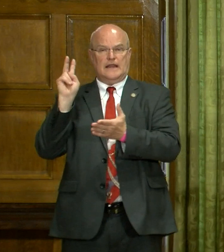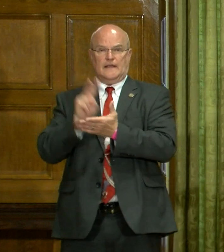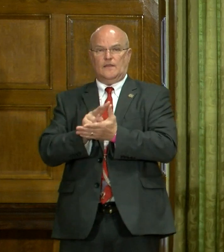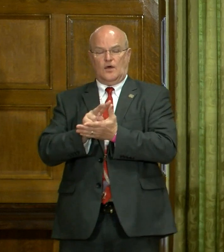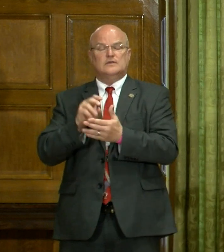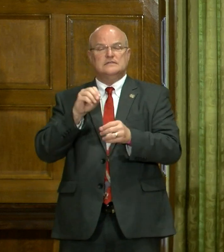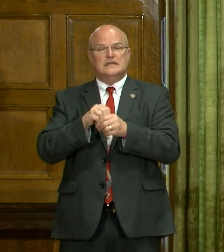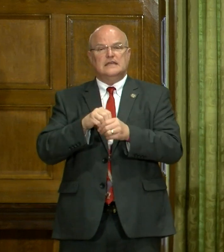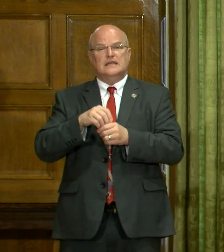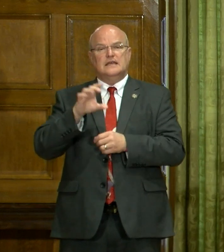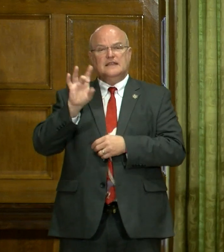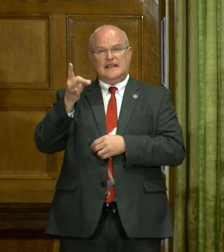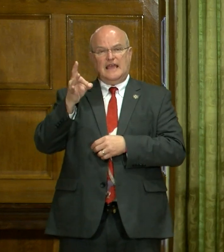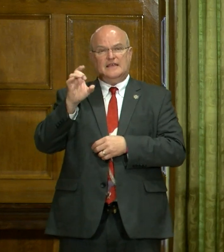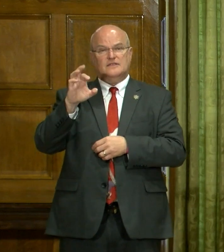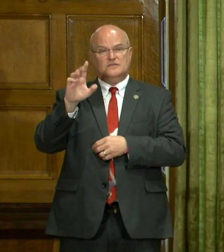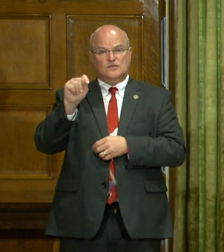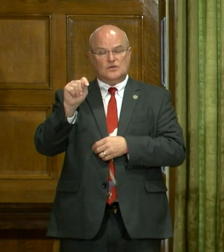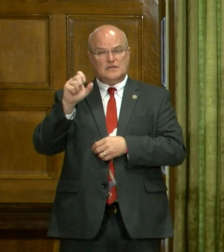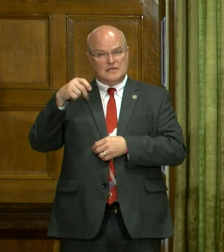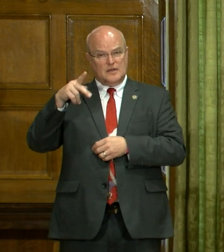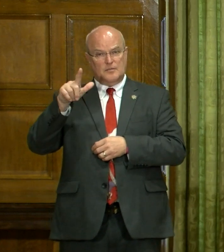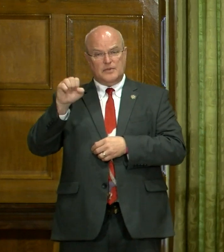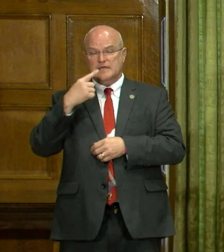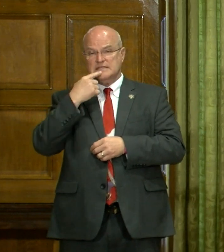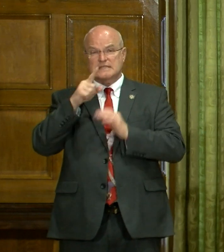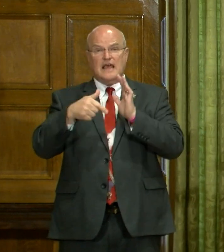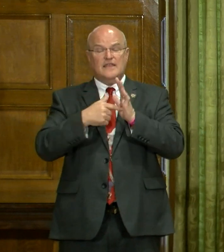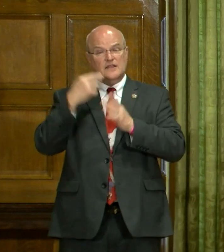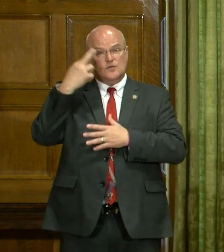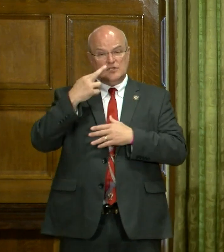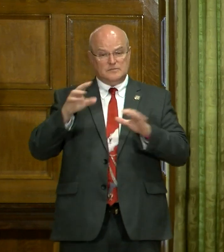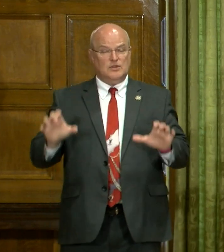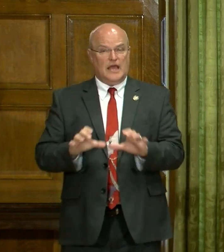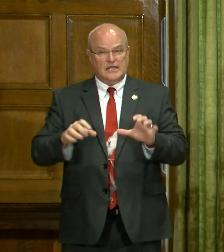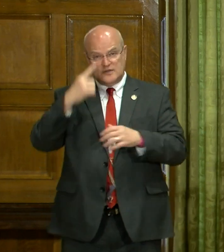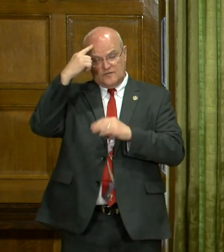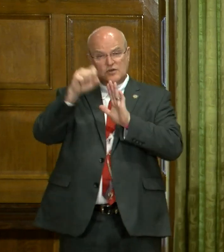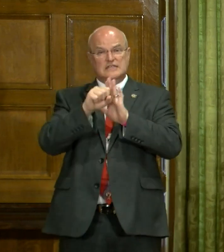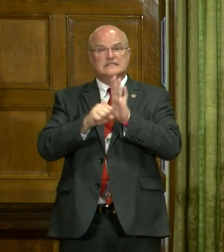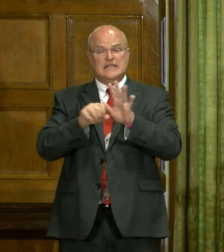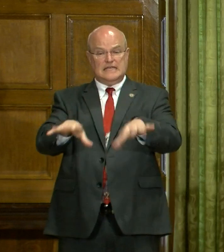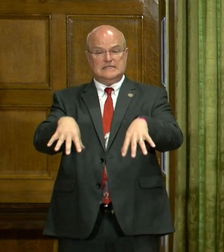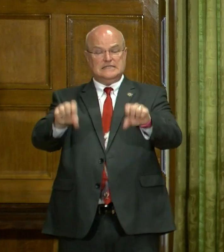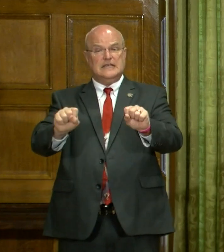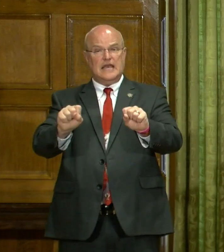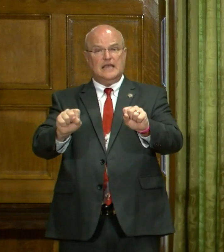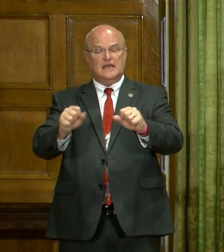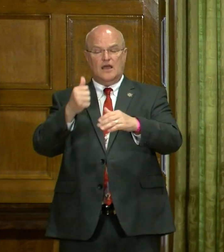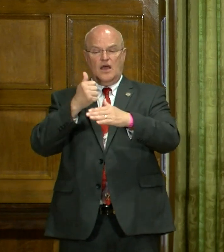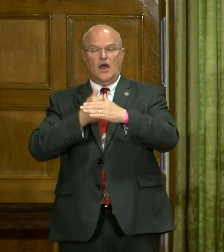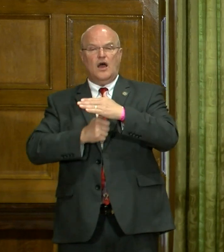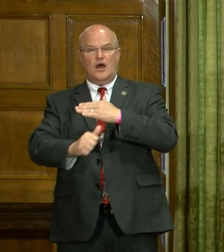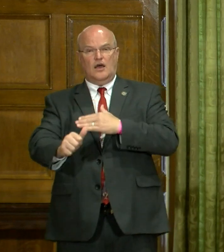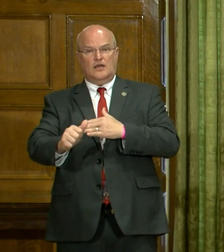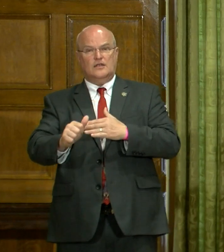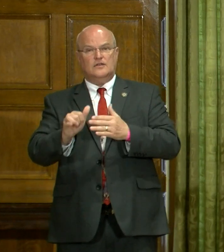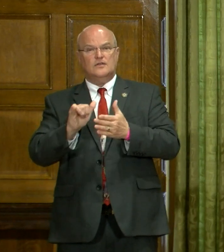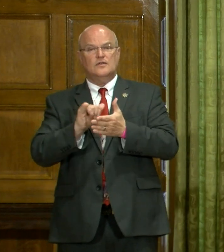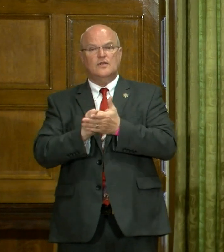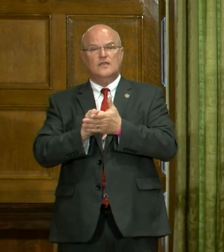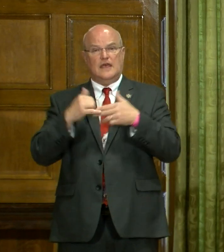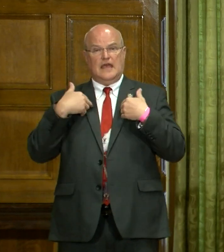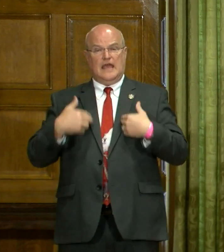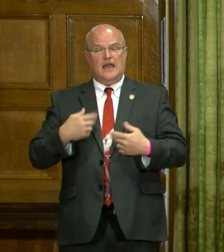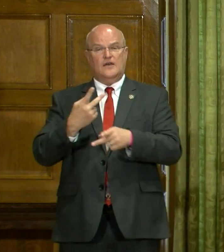8th Circuit Court of Appeals that said this is reasonable action for a state to take under